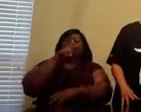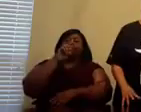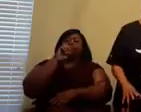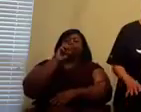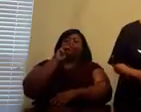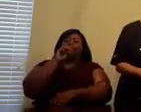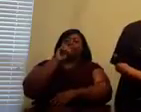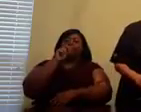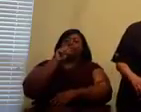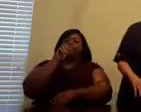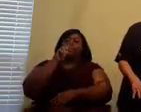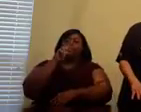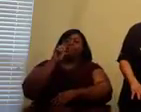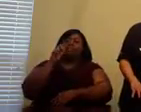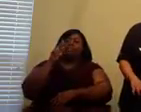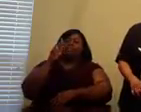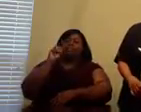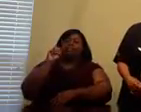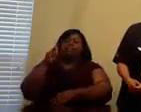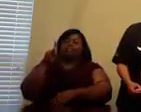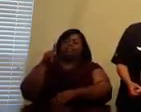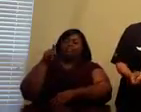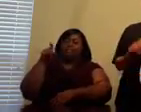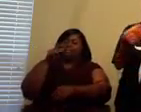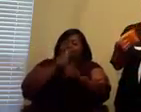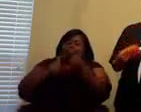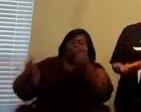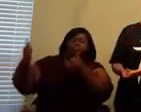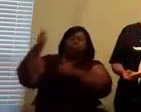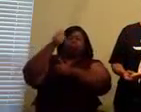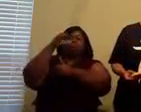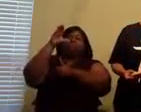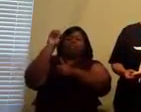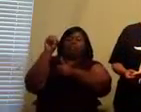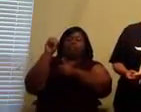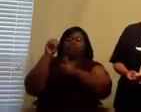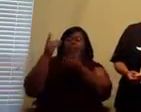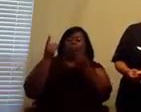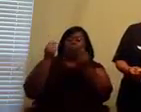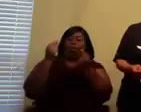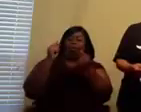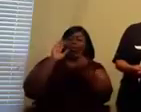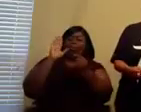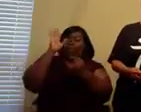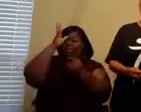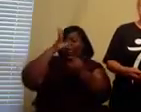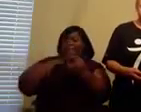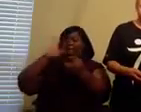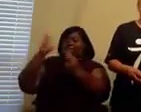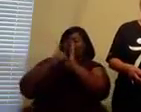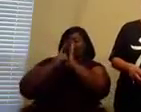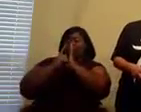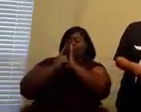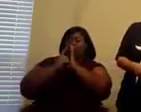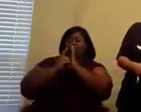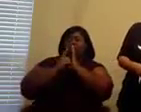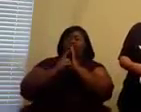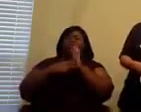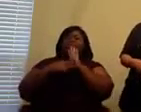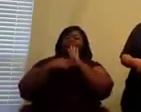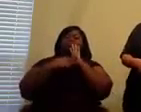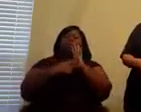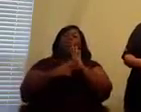founders. And what he did was show us the difference between Exhibit B and Exhibit A. Exhibit B, if you notice, it